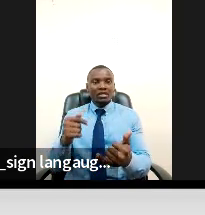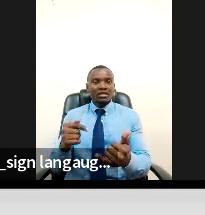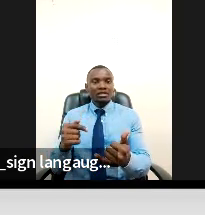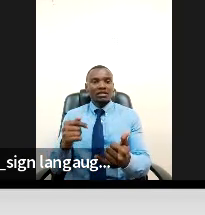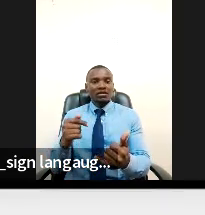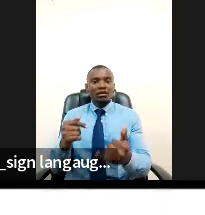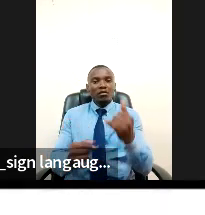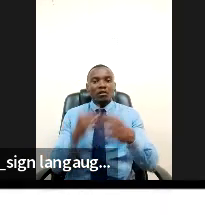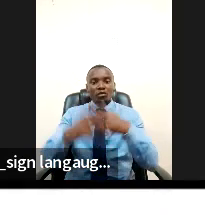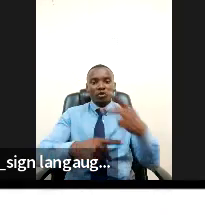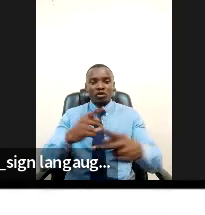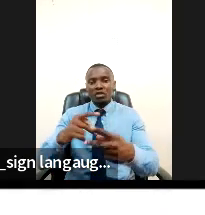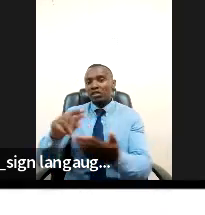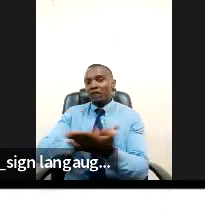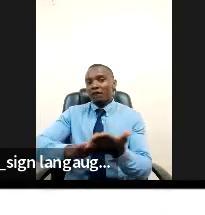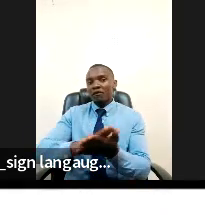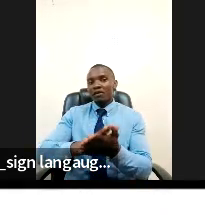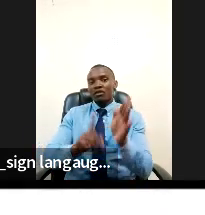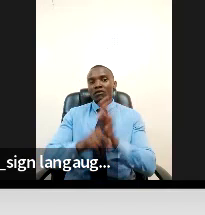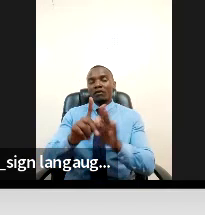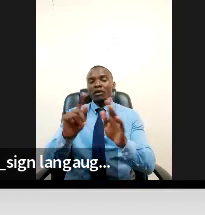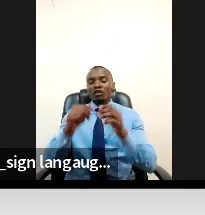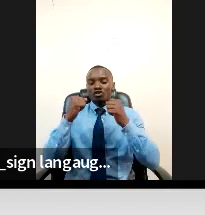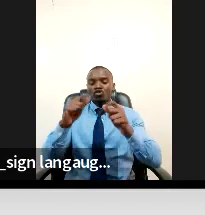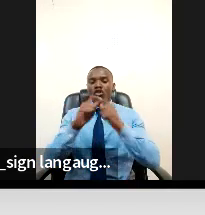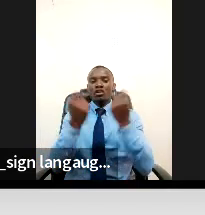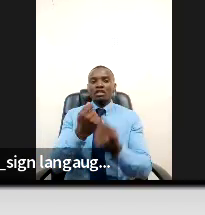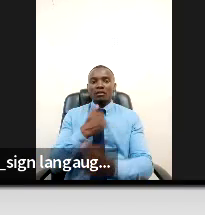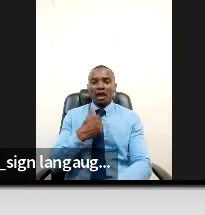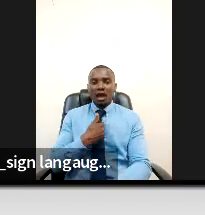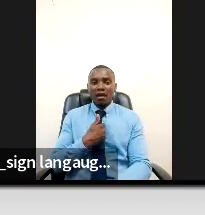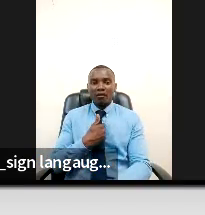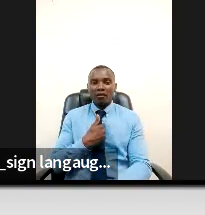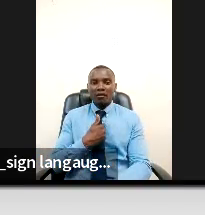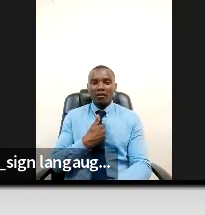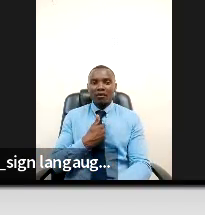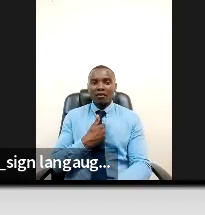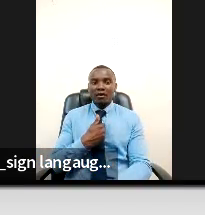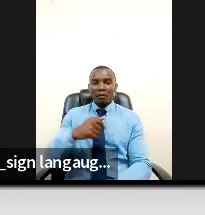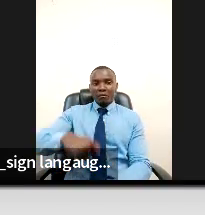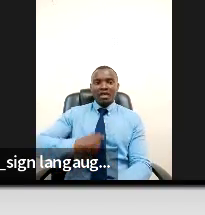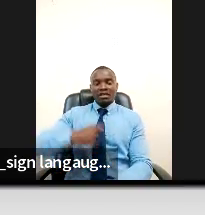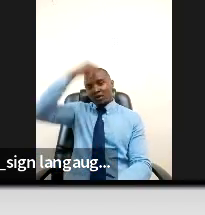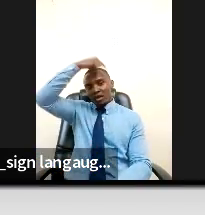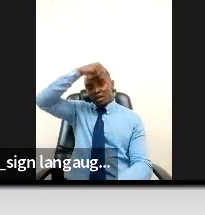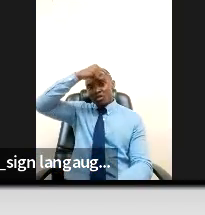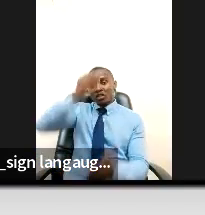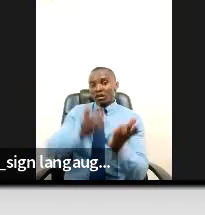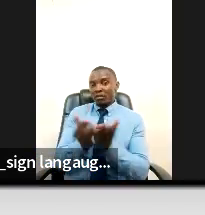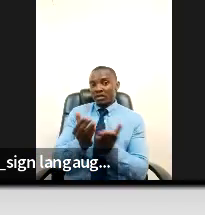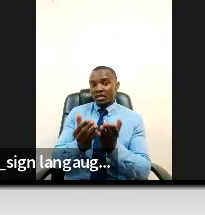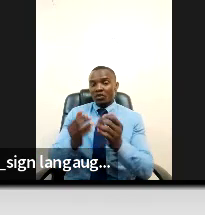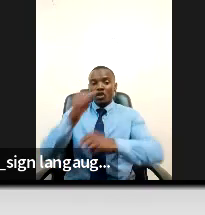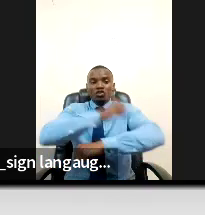development. We have a strong team. I'm an MBA graduate at Tier 1 Business School and have experience in technology